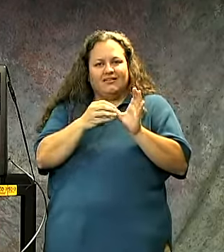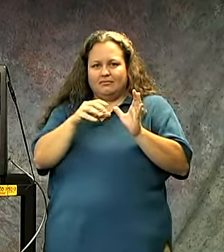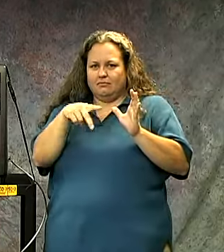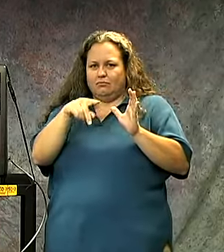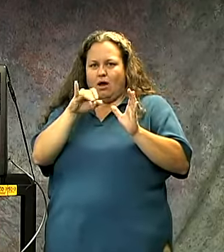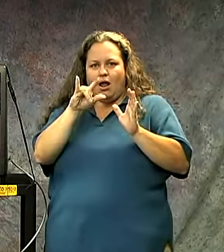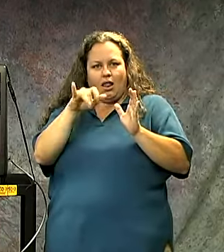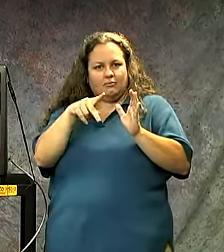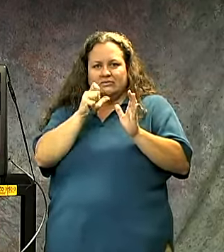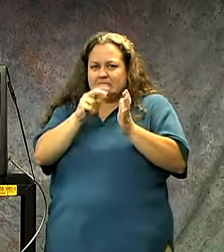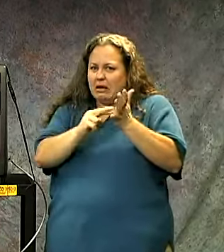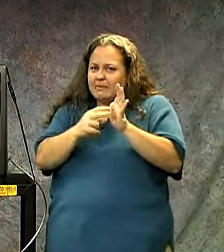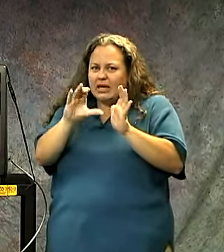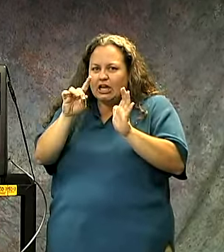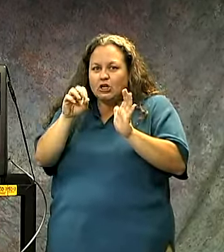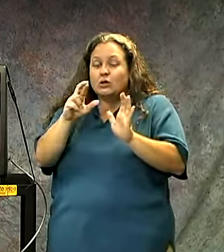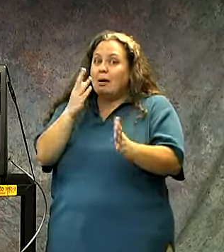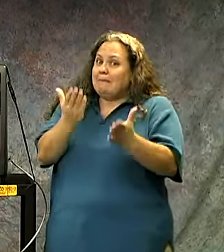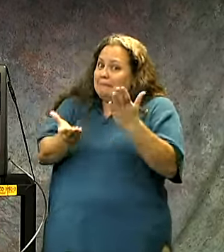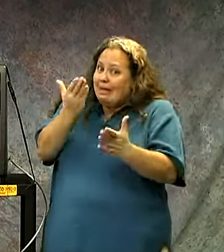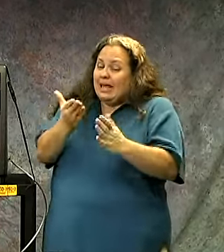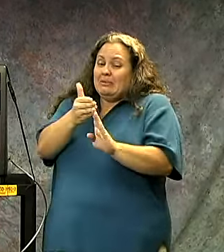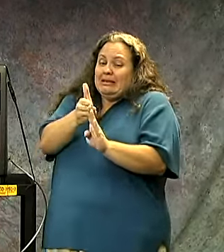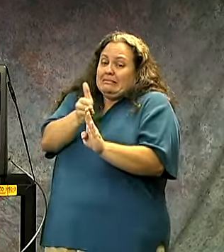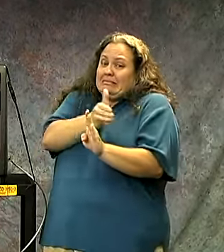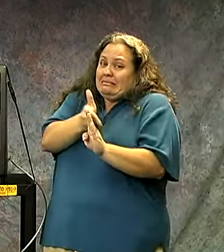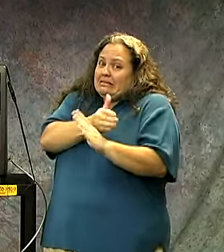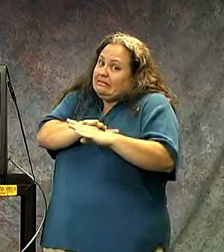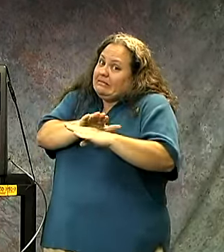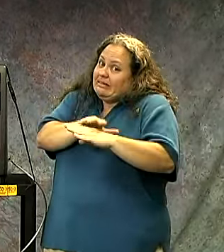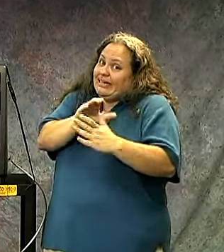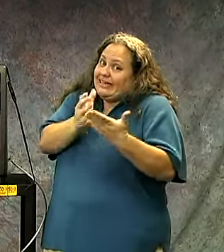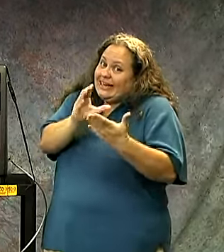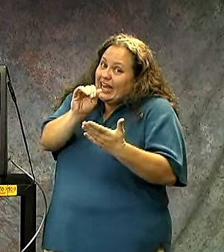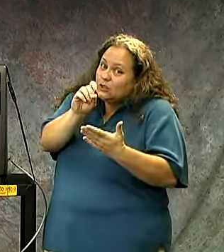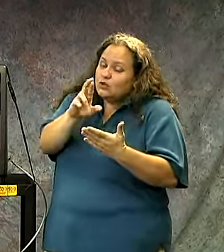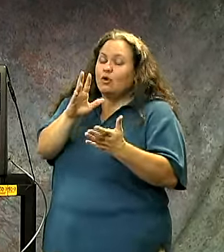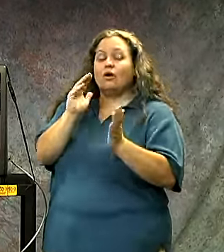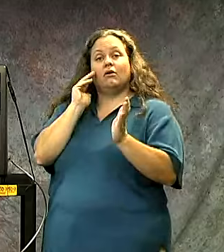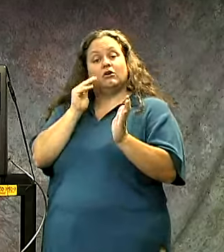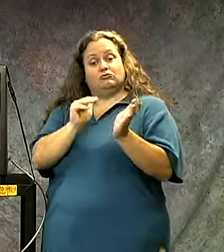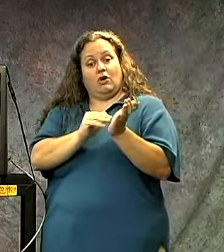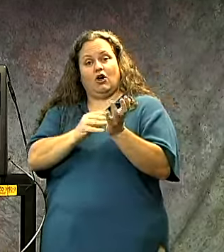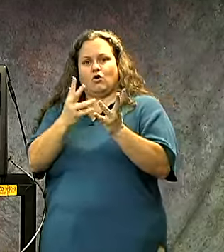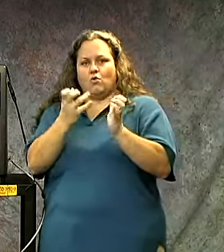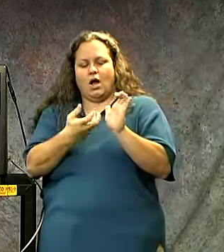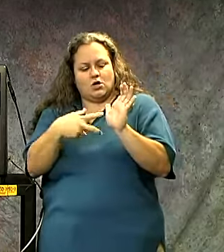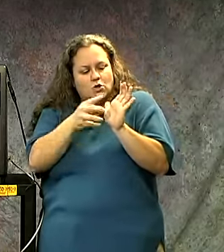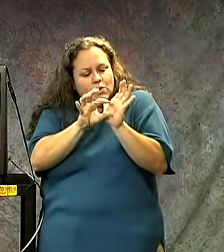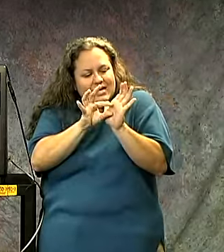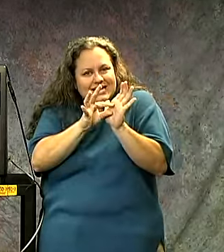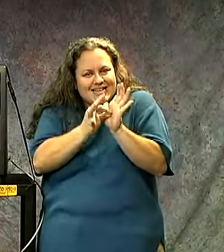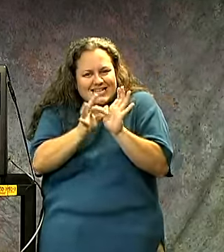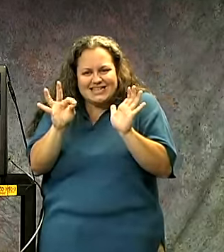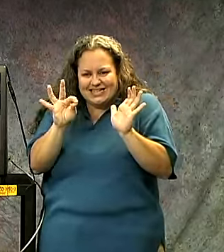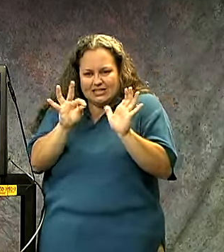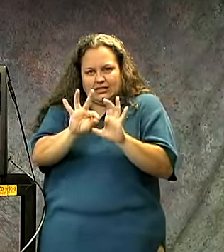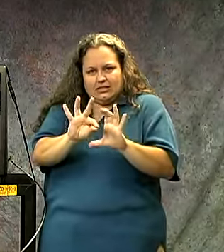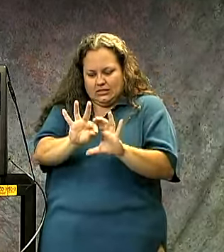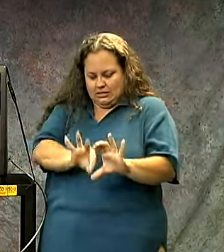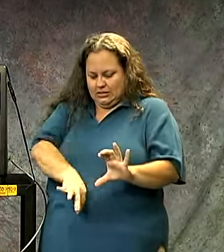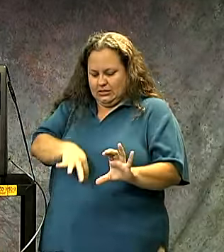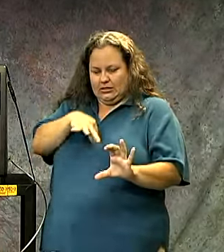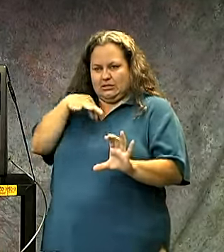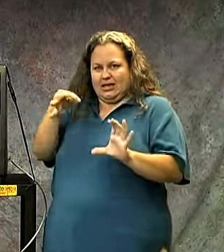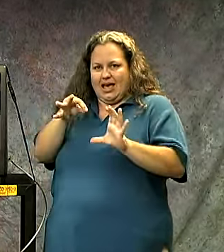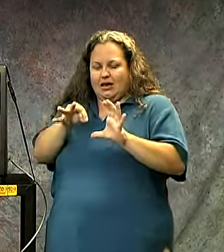a cancerous growth. They can be a precancerous condition. At that time, the doctor will remove them. There is no pain involved